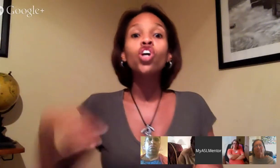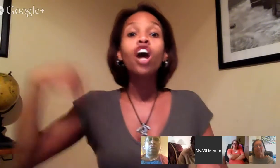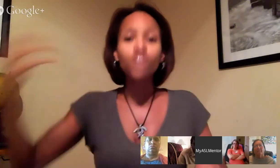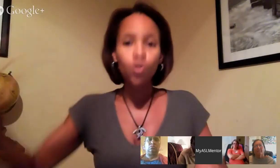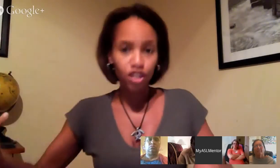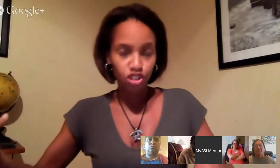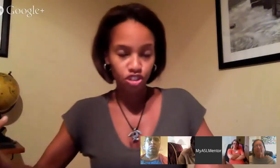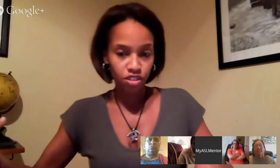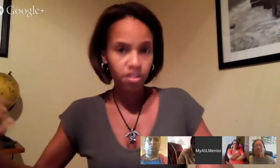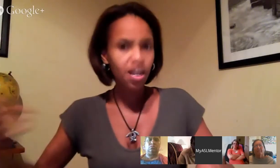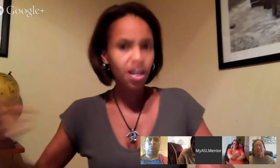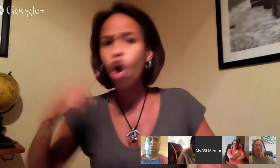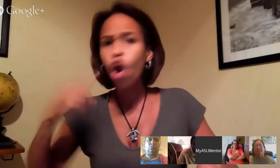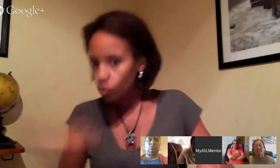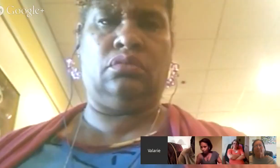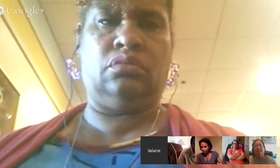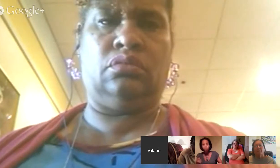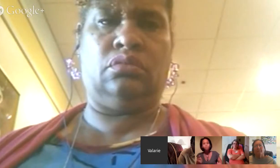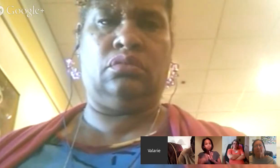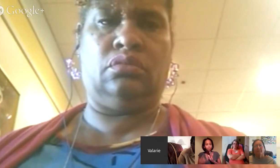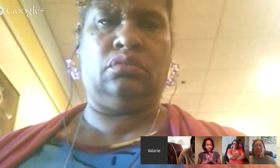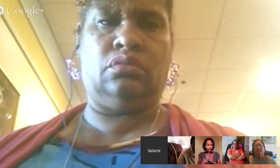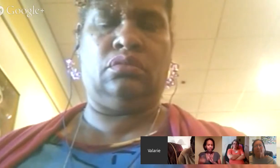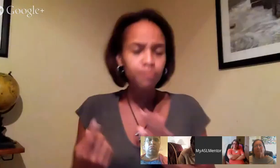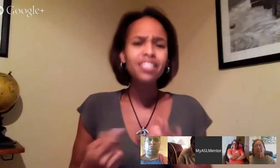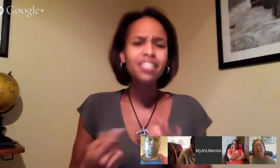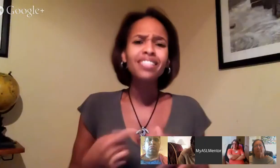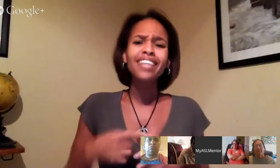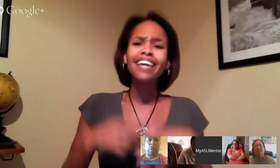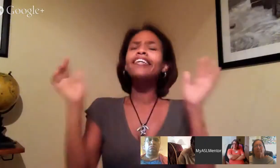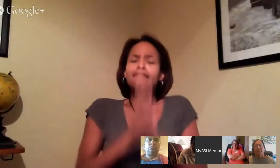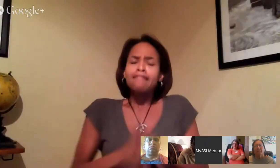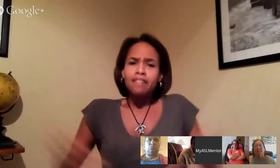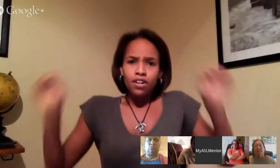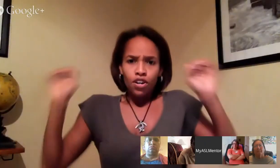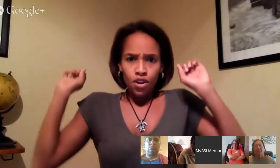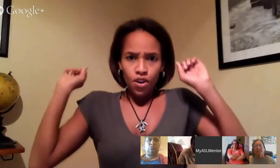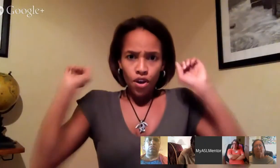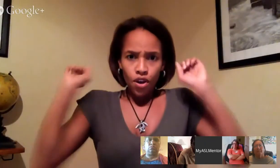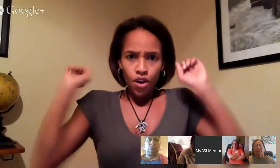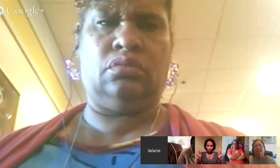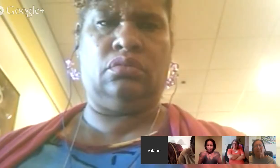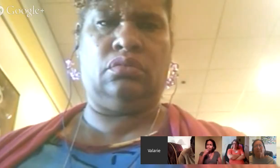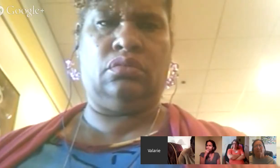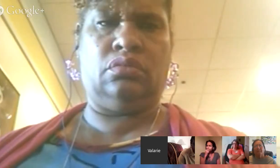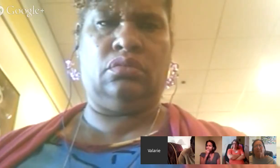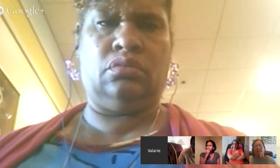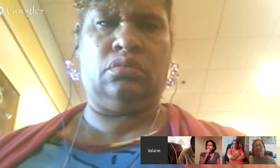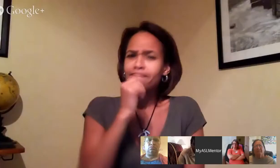start off a question, not always, but sometimes, to say like, okay.